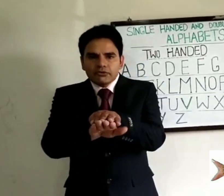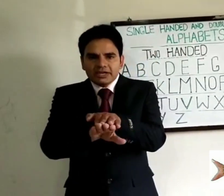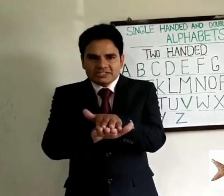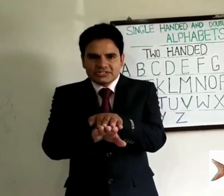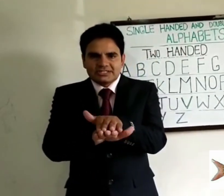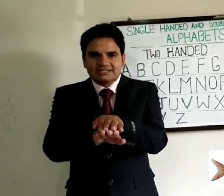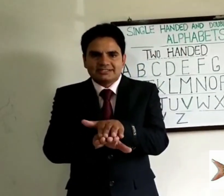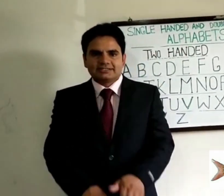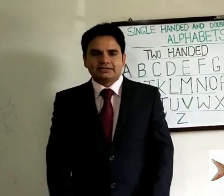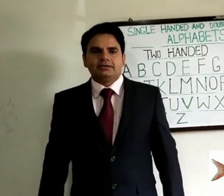fish,